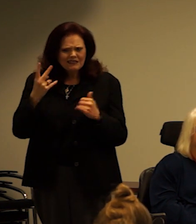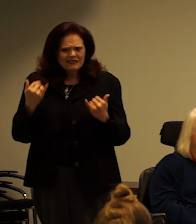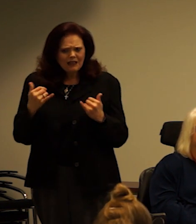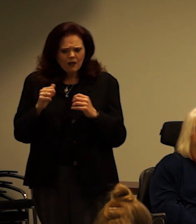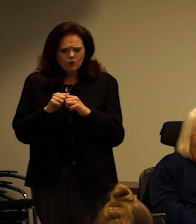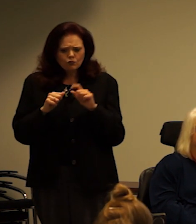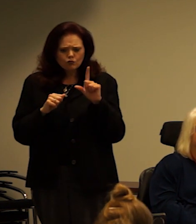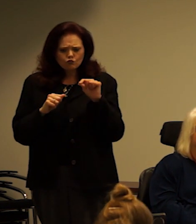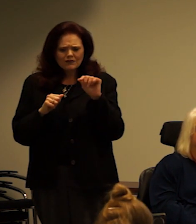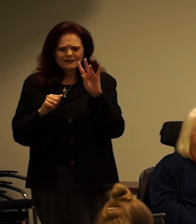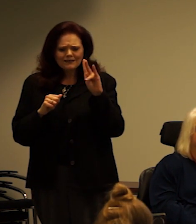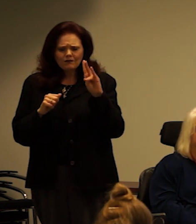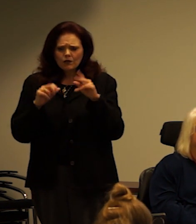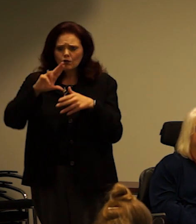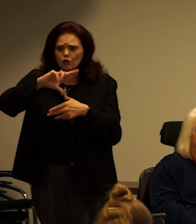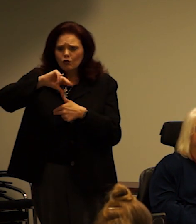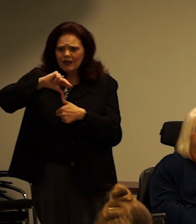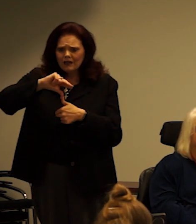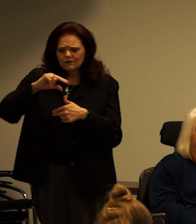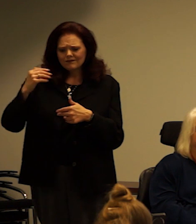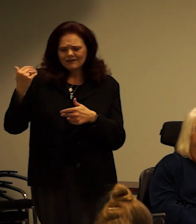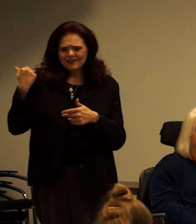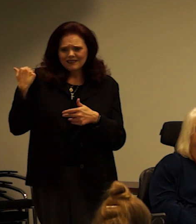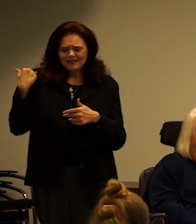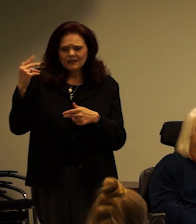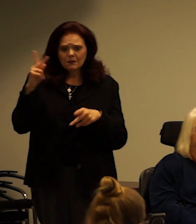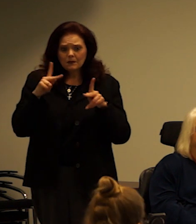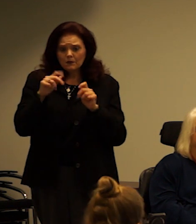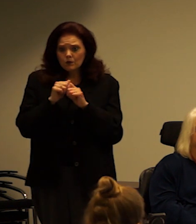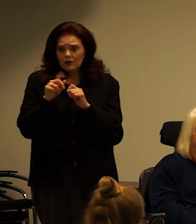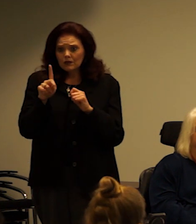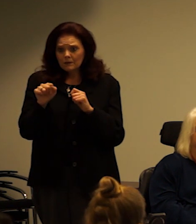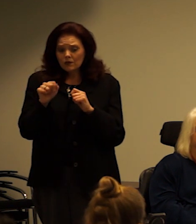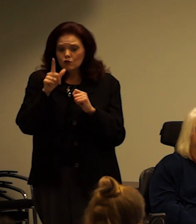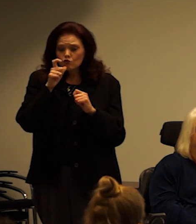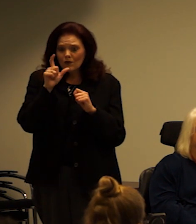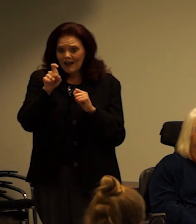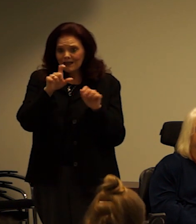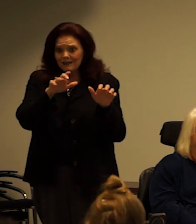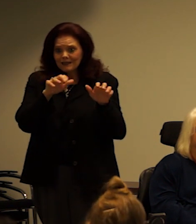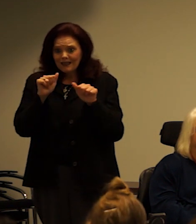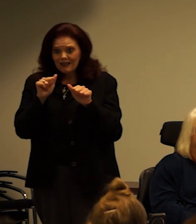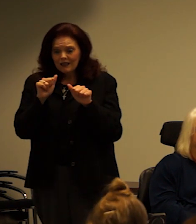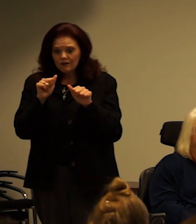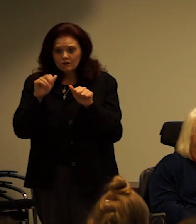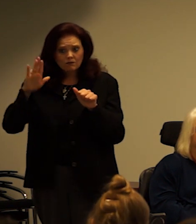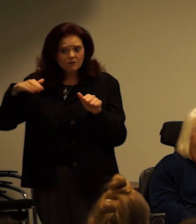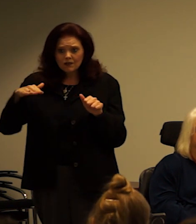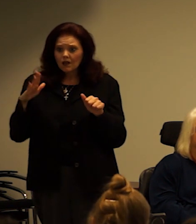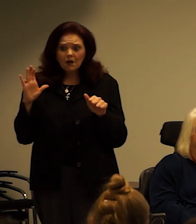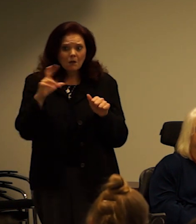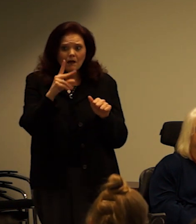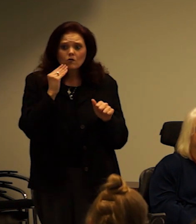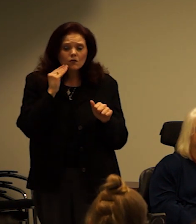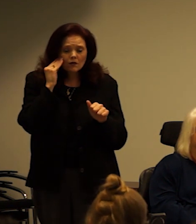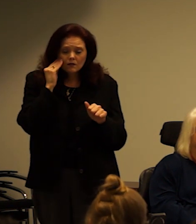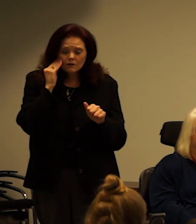the 2017 hurricane season is that people with disabilities who had to leave hadn't come home